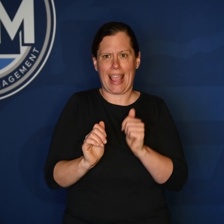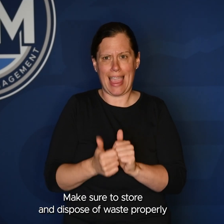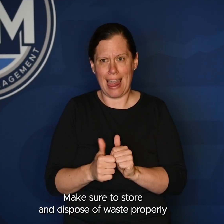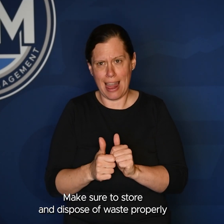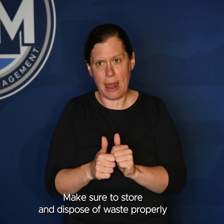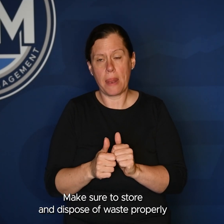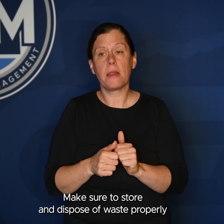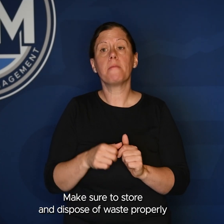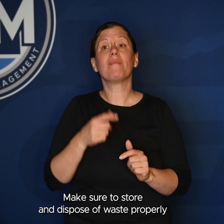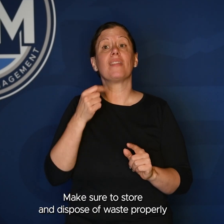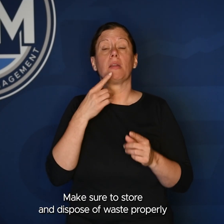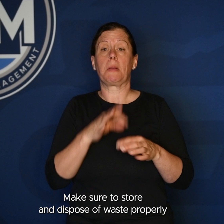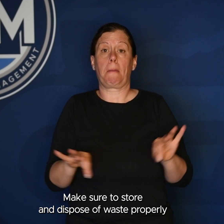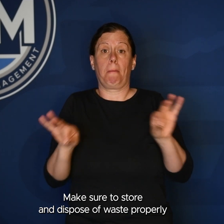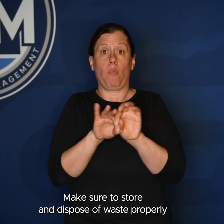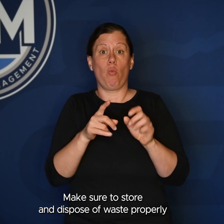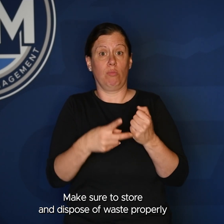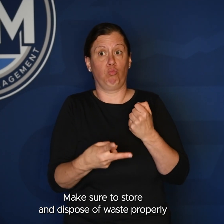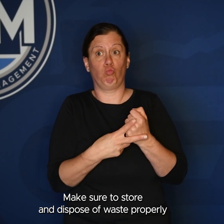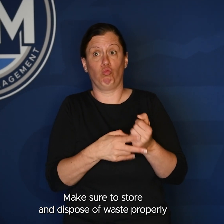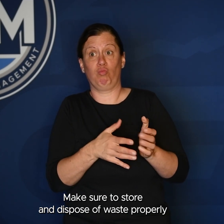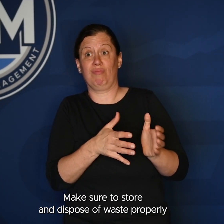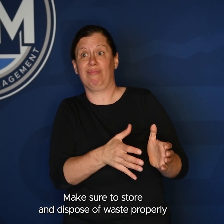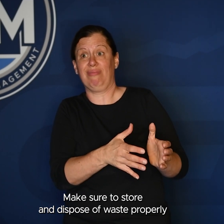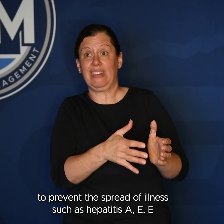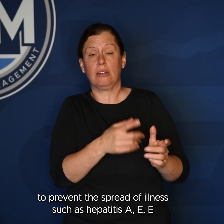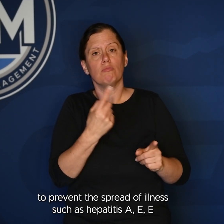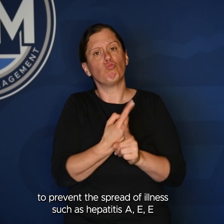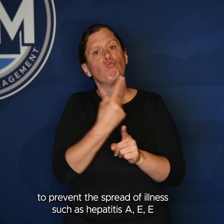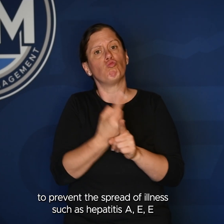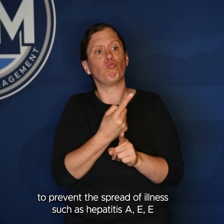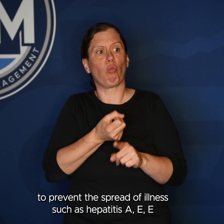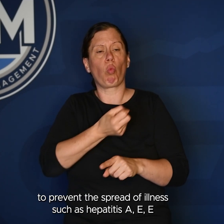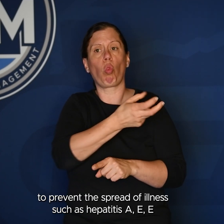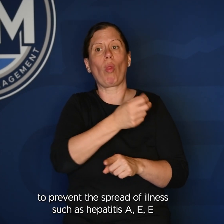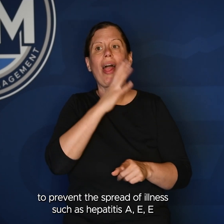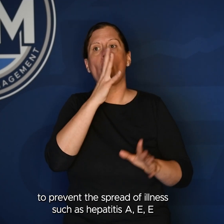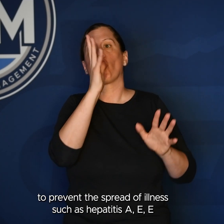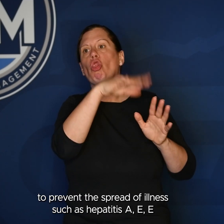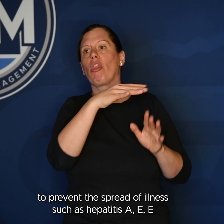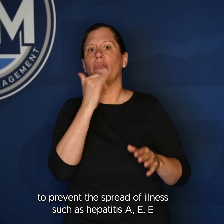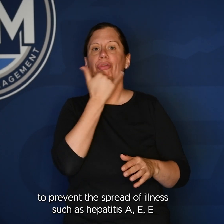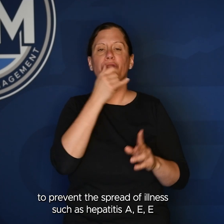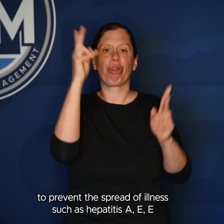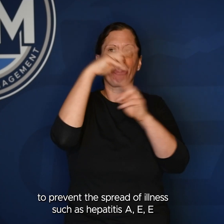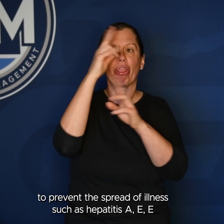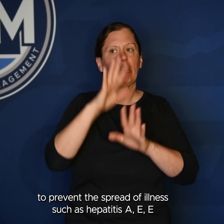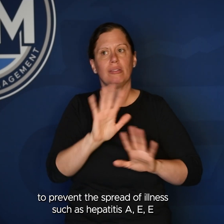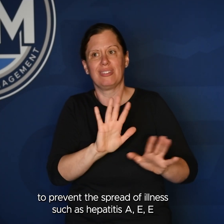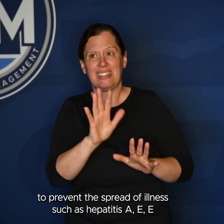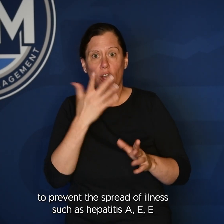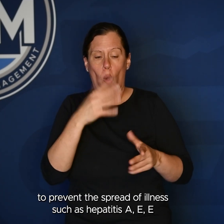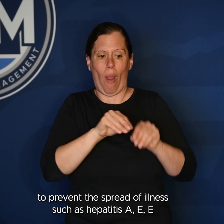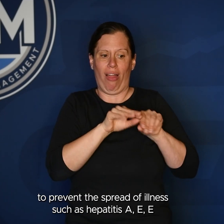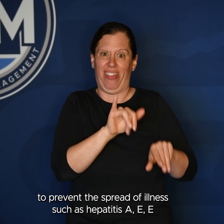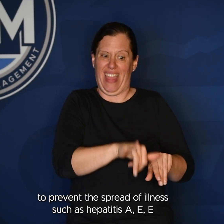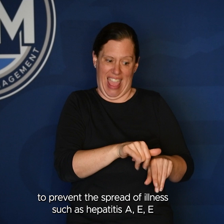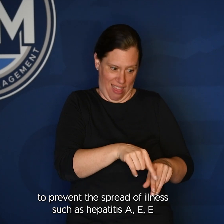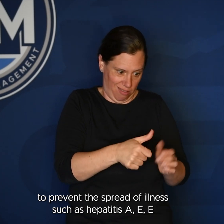Make sure to store and dispose of waste properly to prevent the spread of illness, such as hepatitis A,